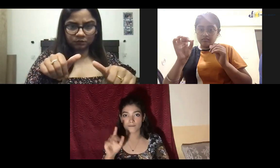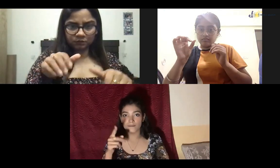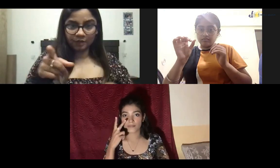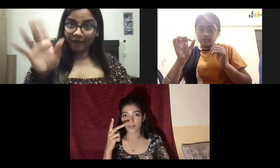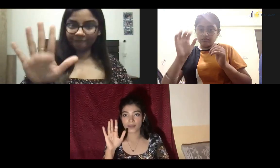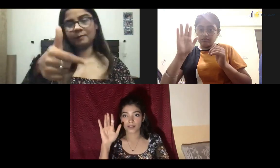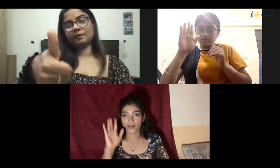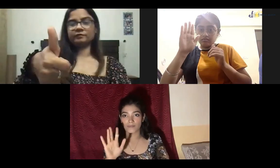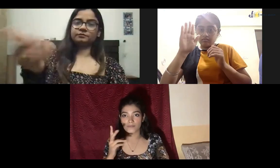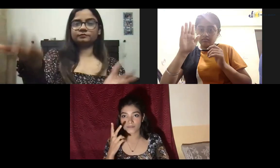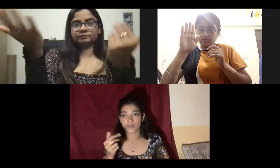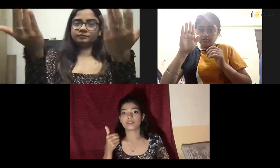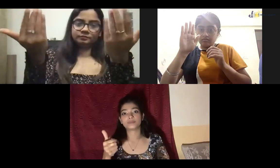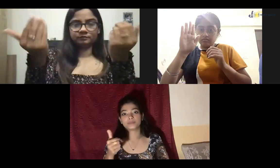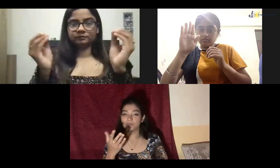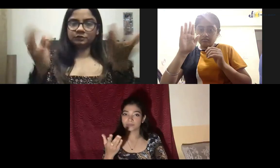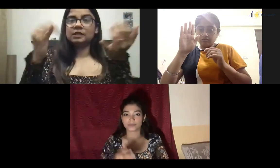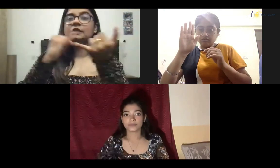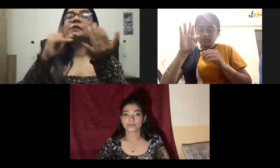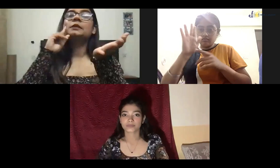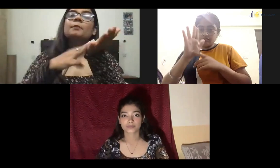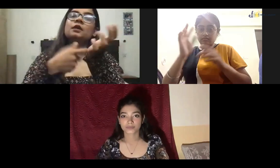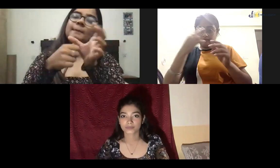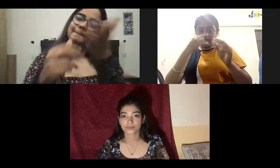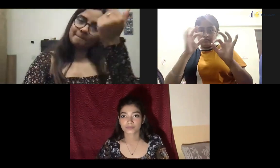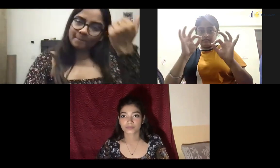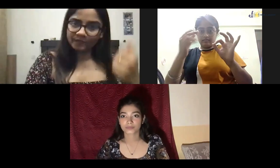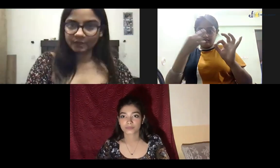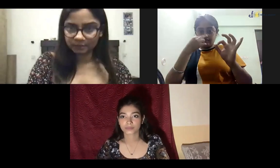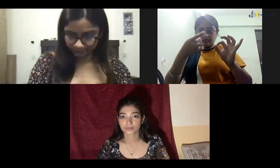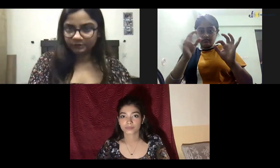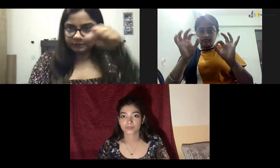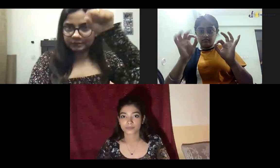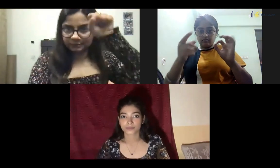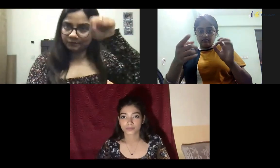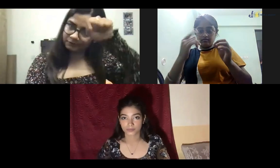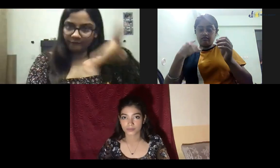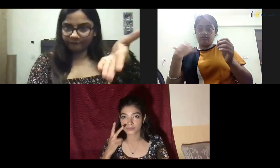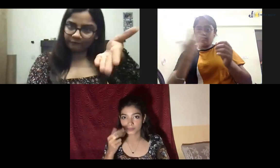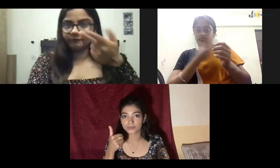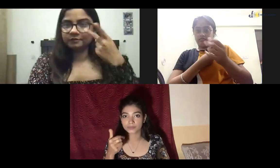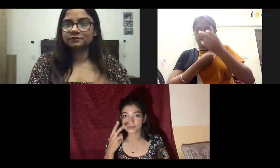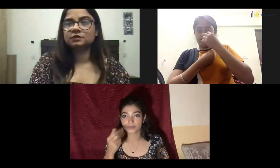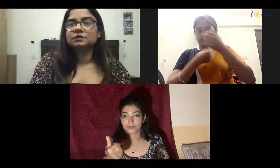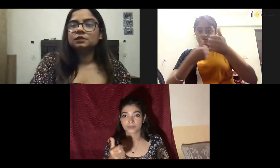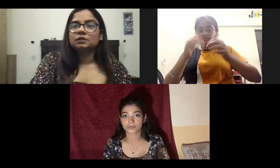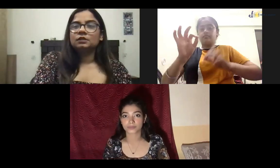Then I can see her. I can see. Simran, yes, you can ask your